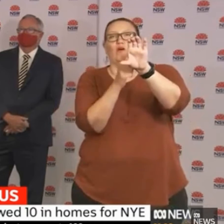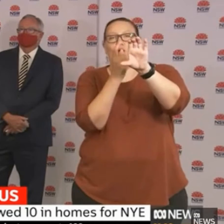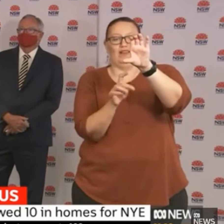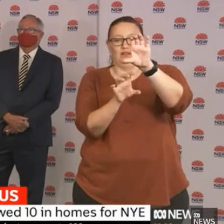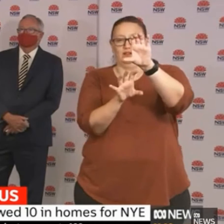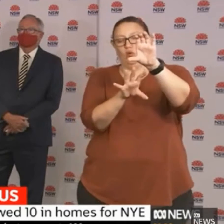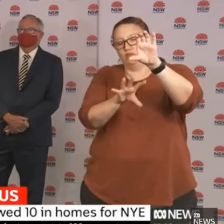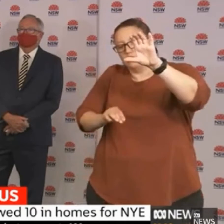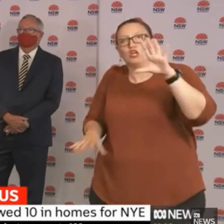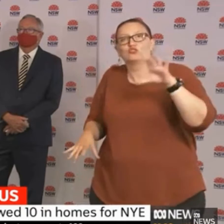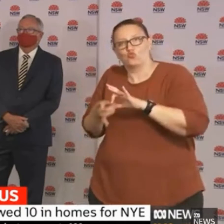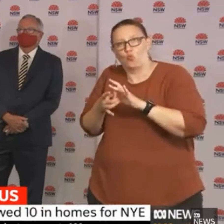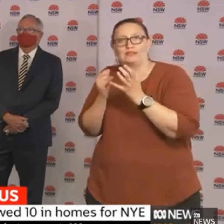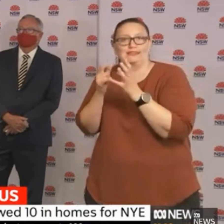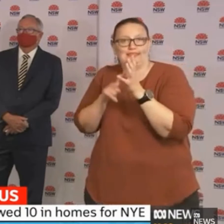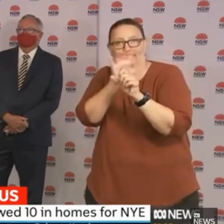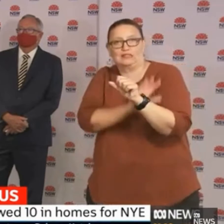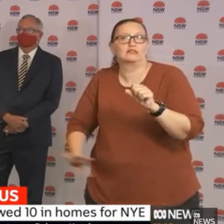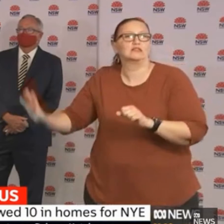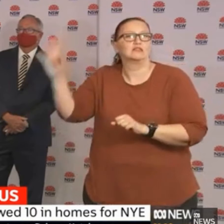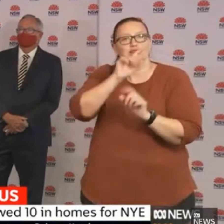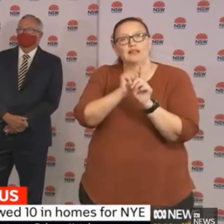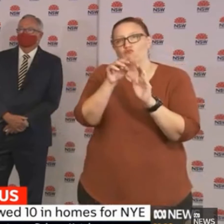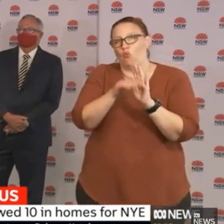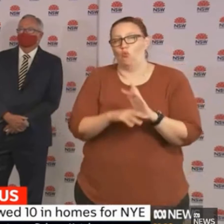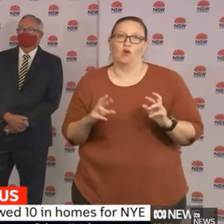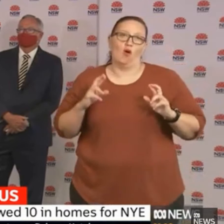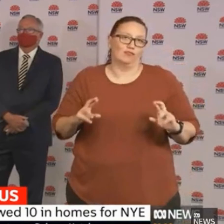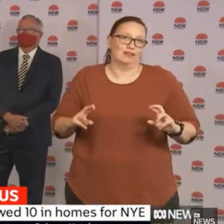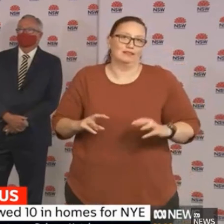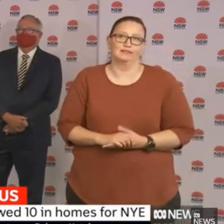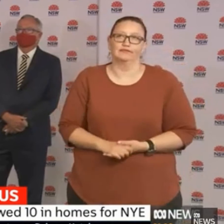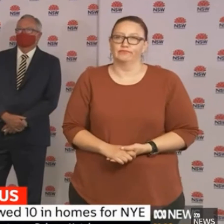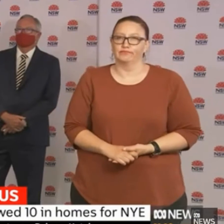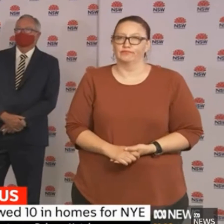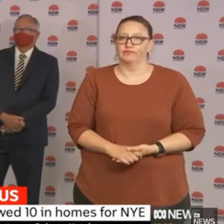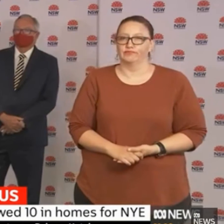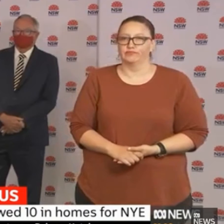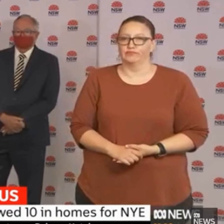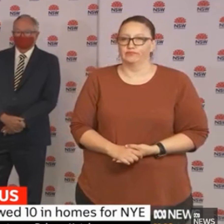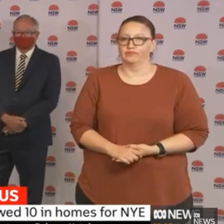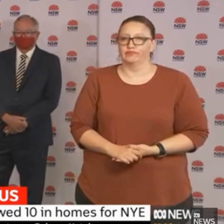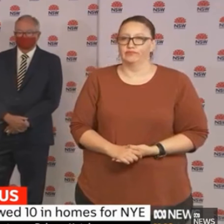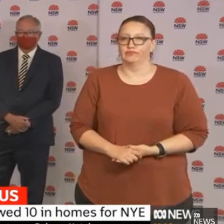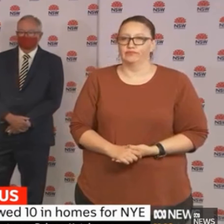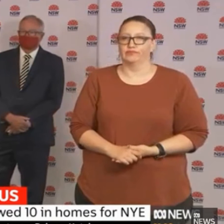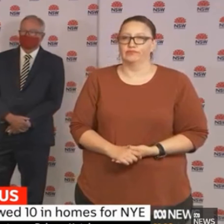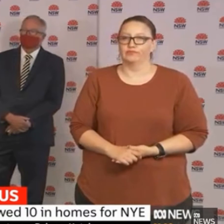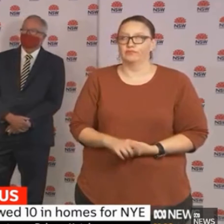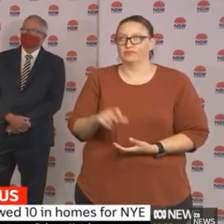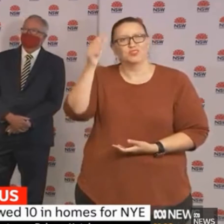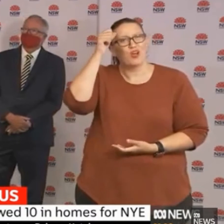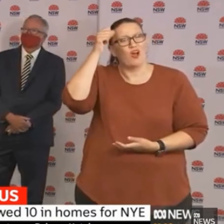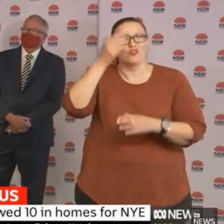unexpected consequences of the current cluster haven't emerged. Now, we appreciate, again, the sensitivities around New Year's Eve,